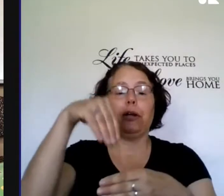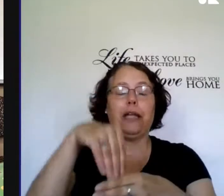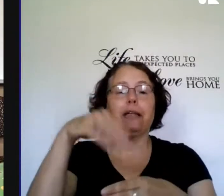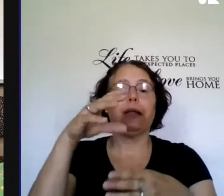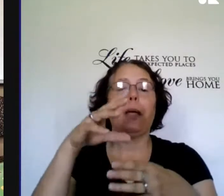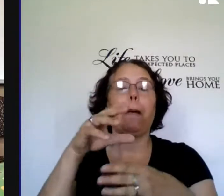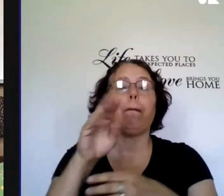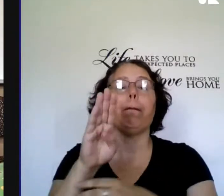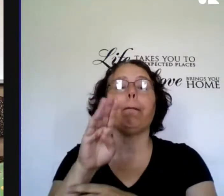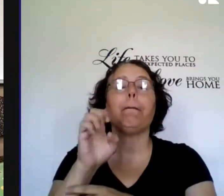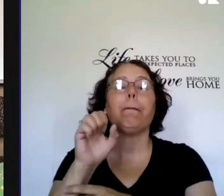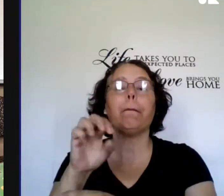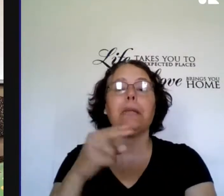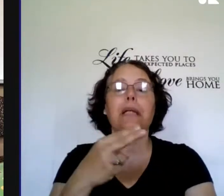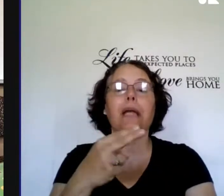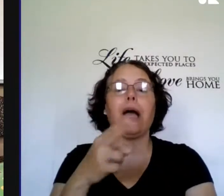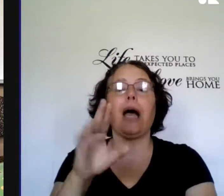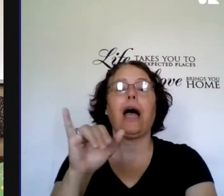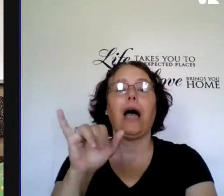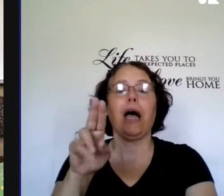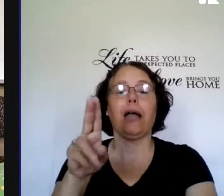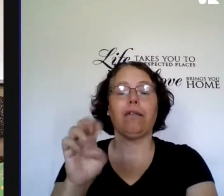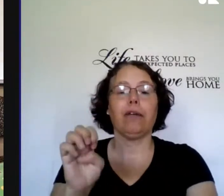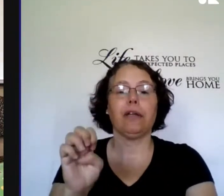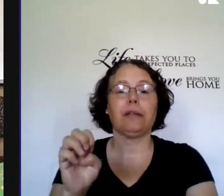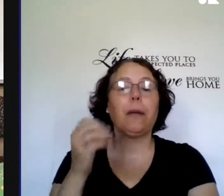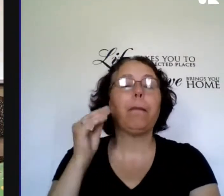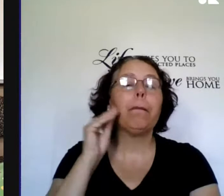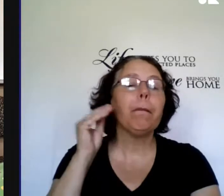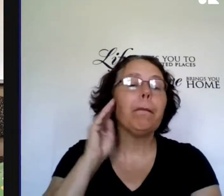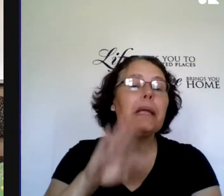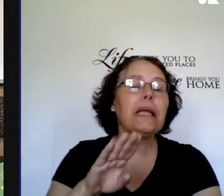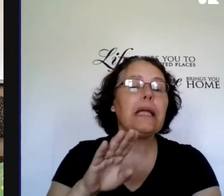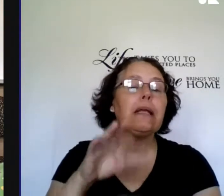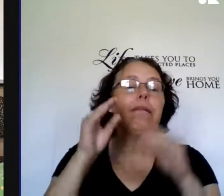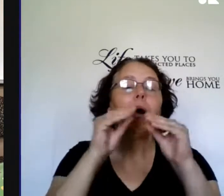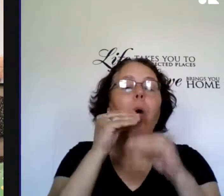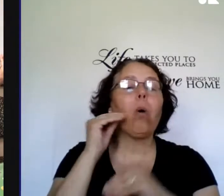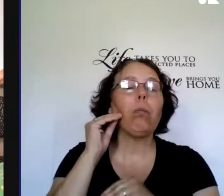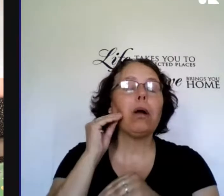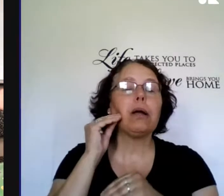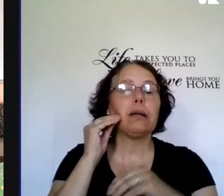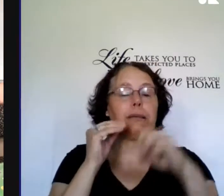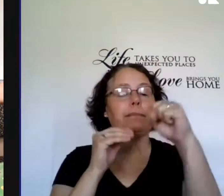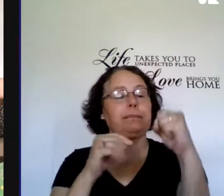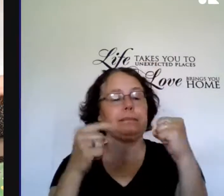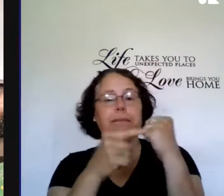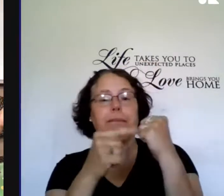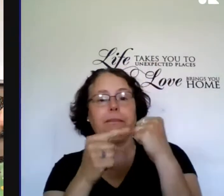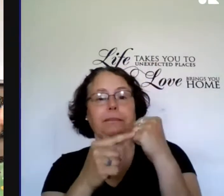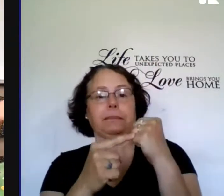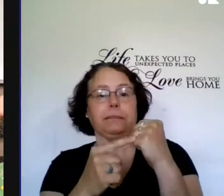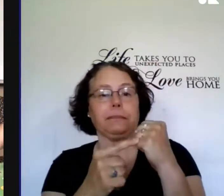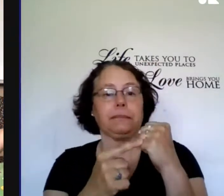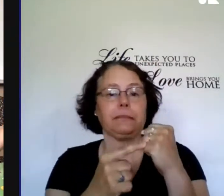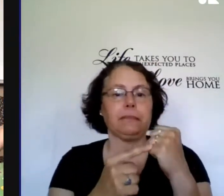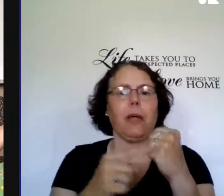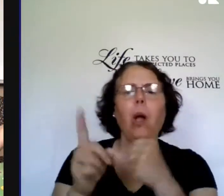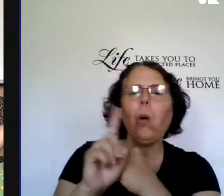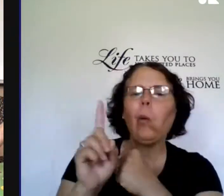your hive out. Here is the beehive, but where are all